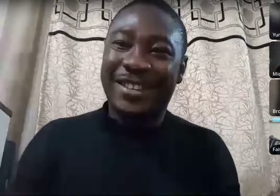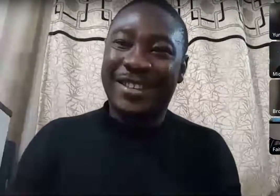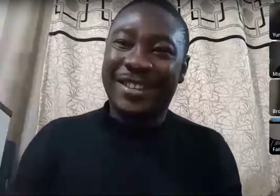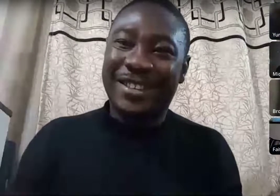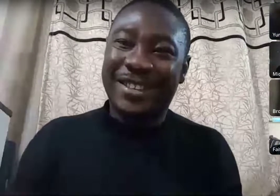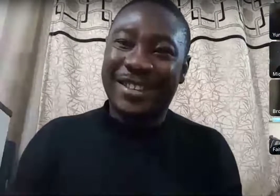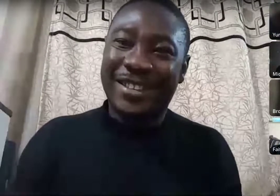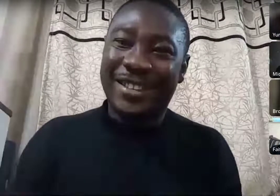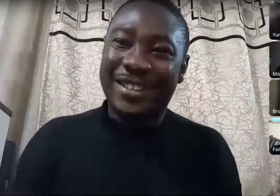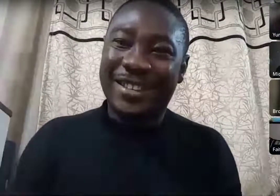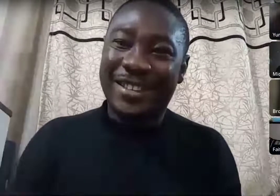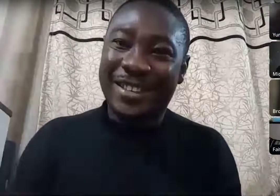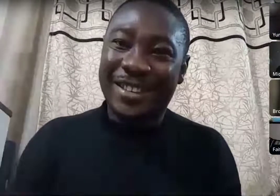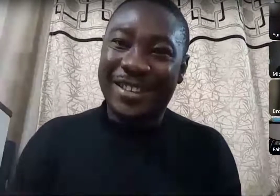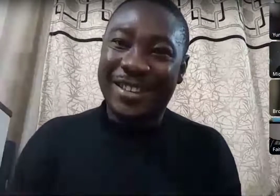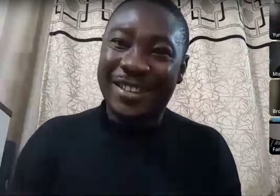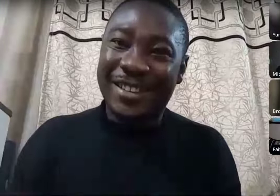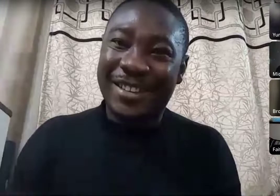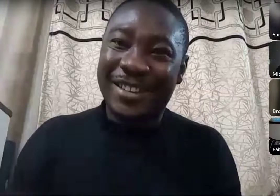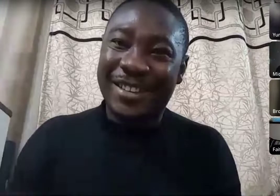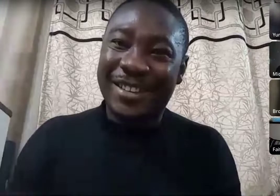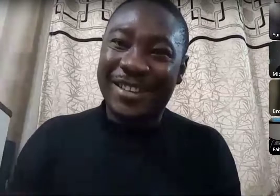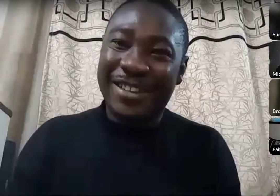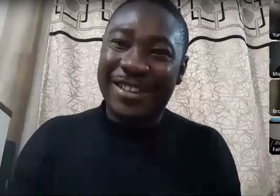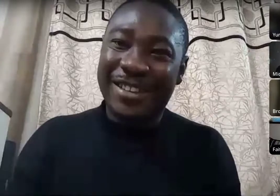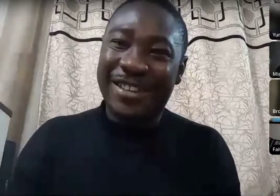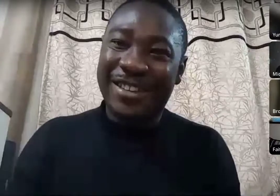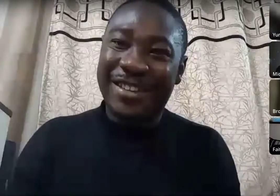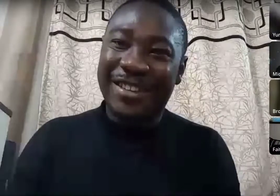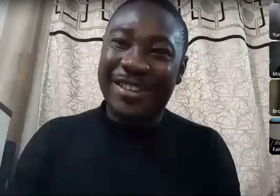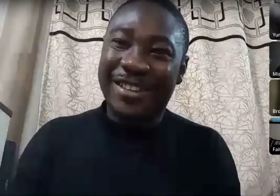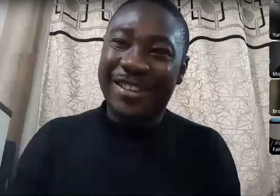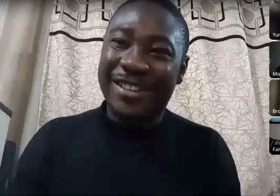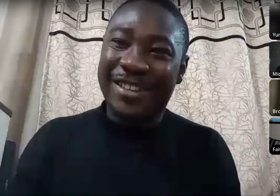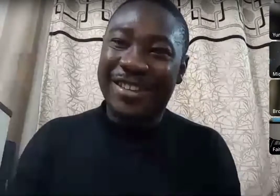I tell me why are you here?